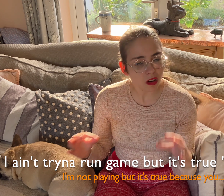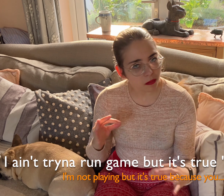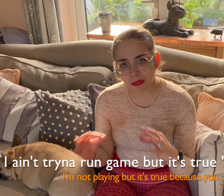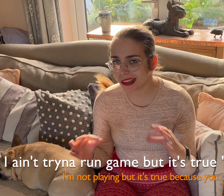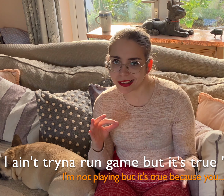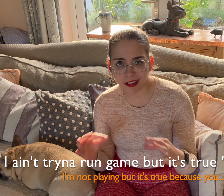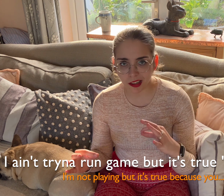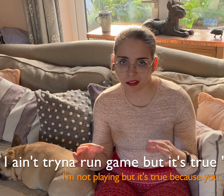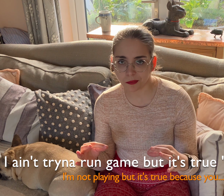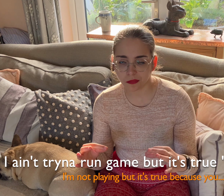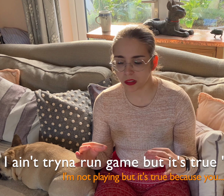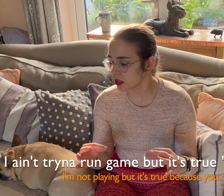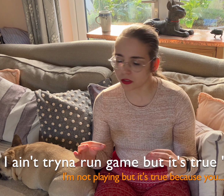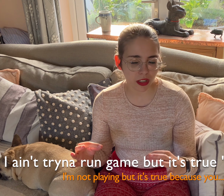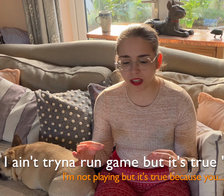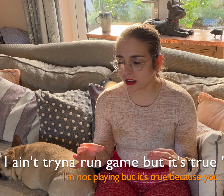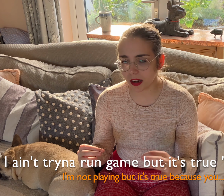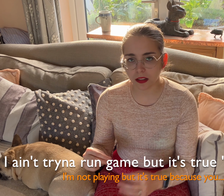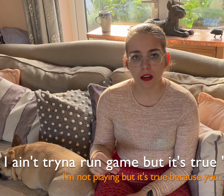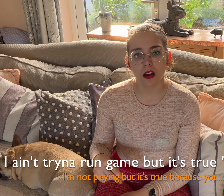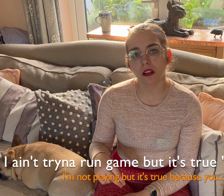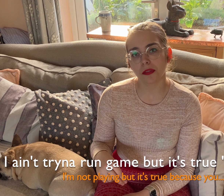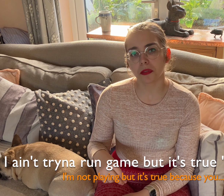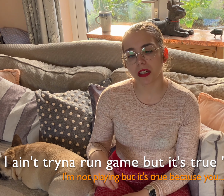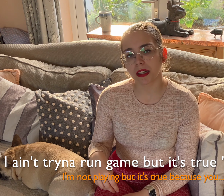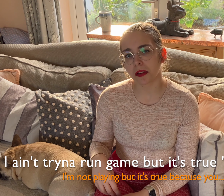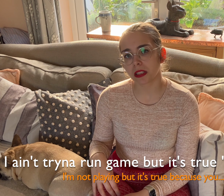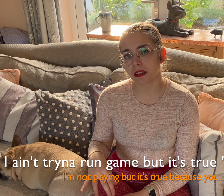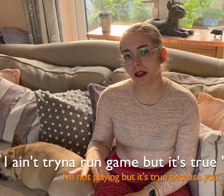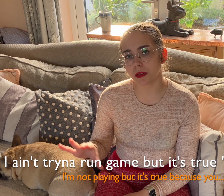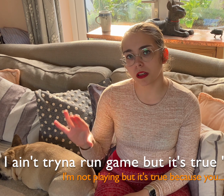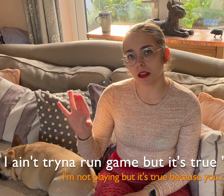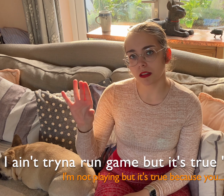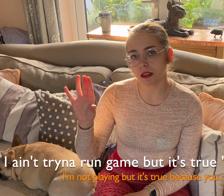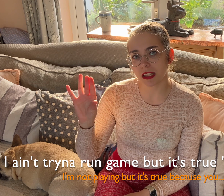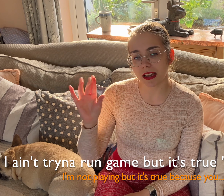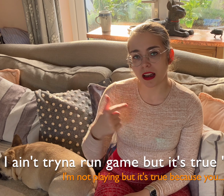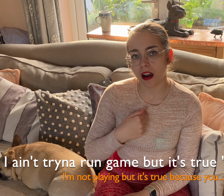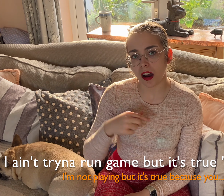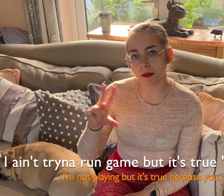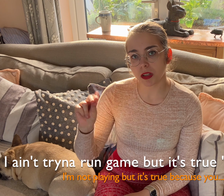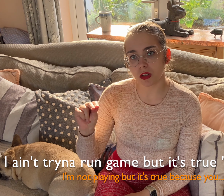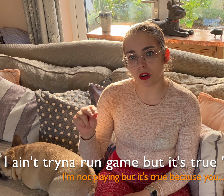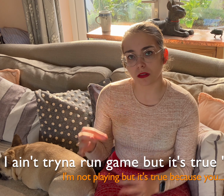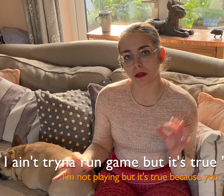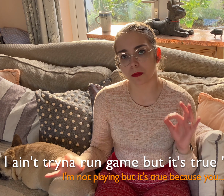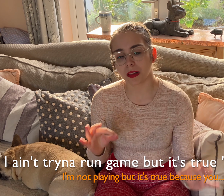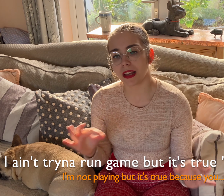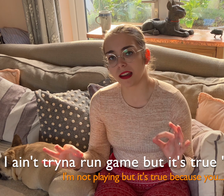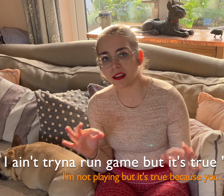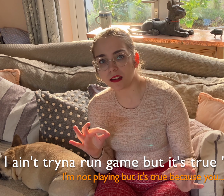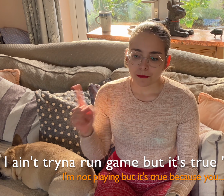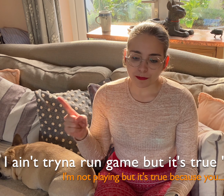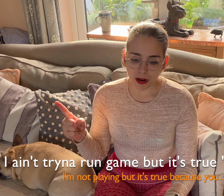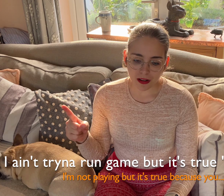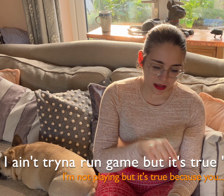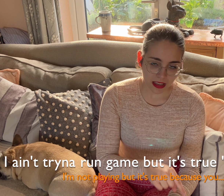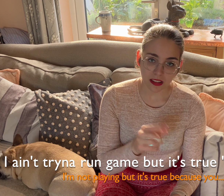playing, so shake your head, or if you feel like at the time, you say, I'm not playing, but it's